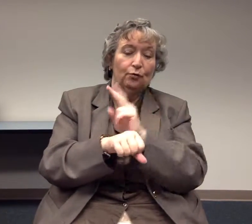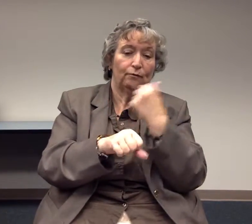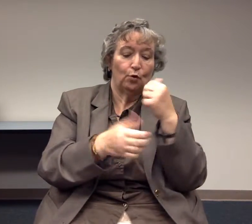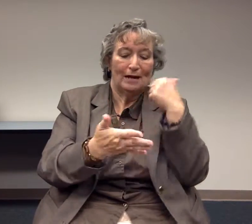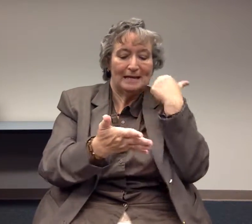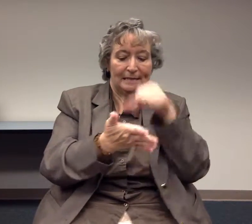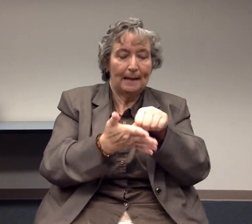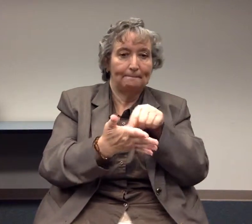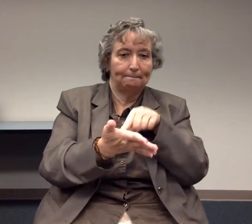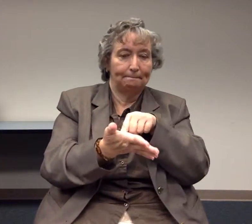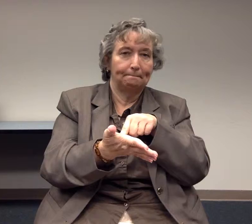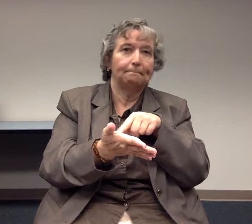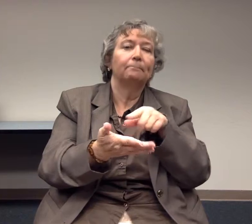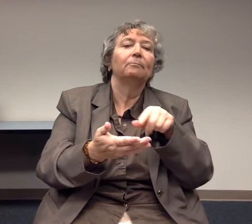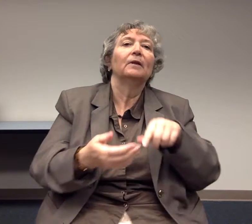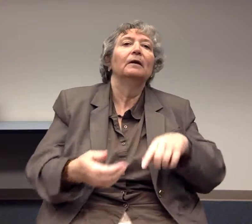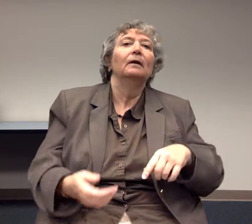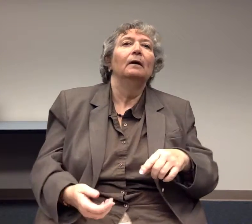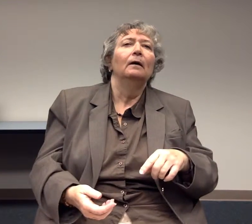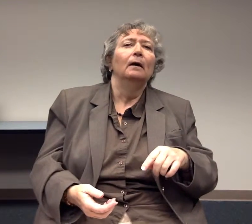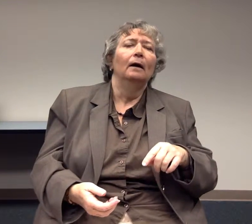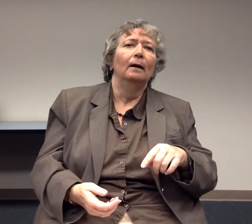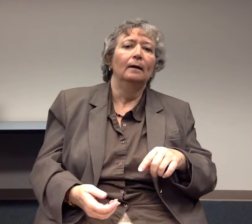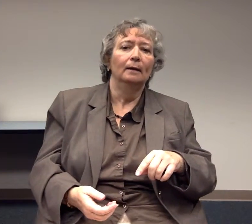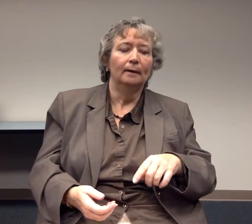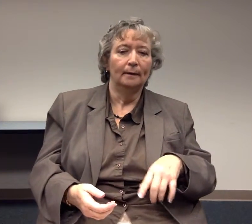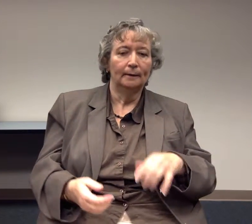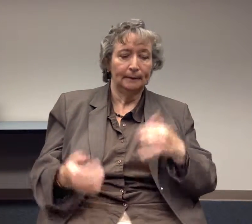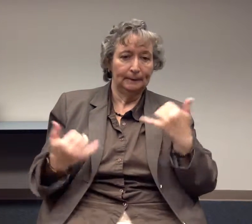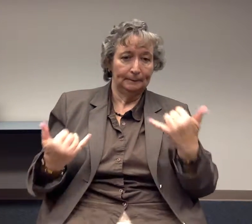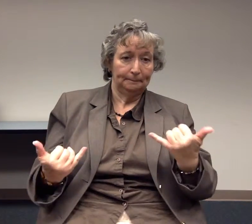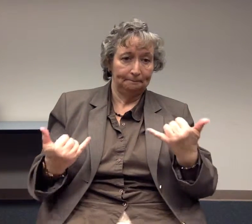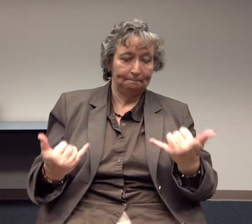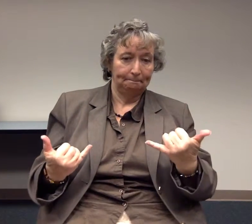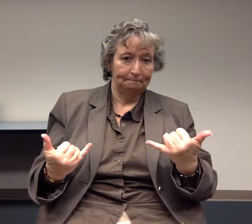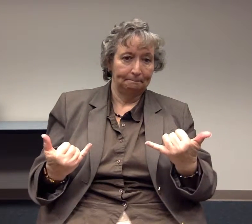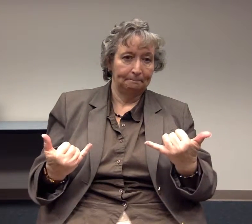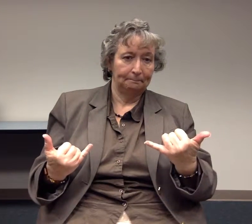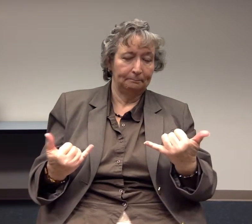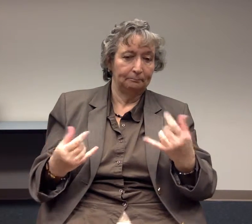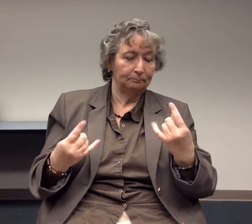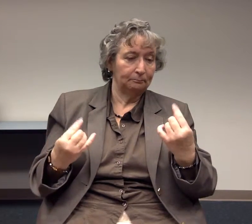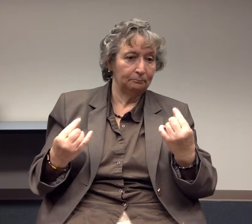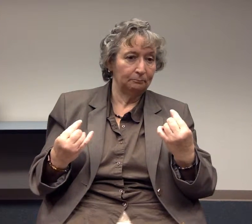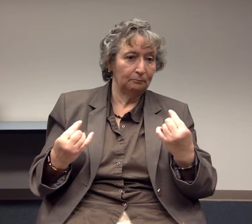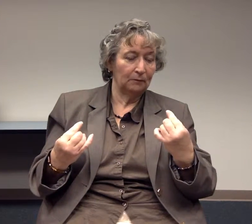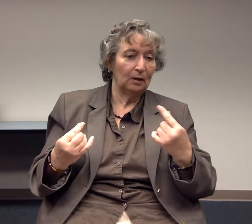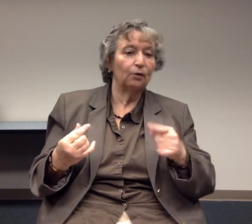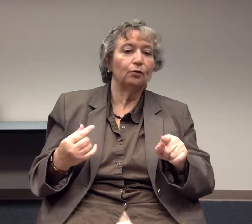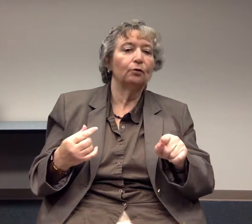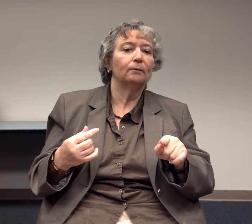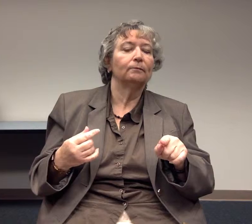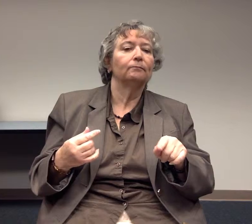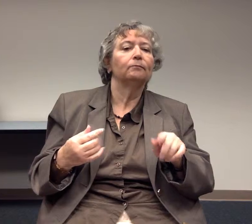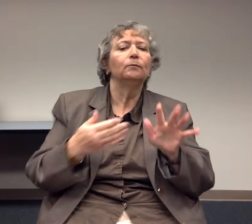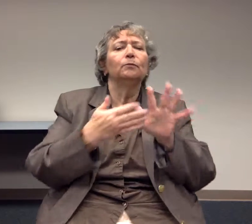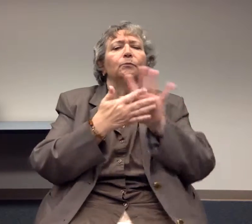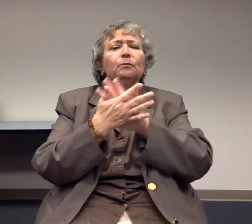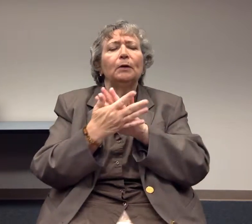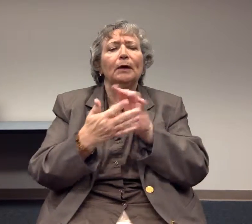Well, what you're going to do today is you're going to pretend you are a bee or an ant, and you are going to take a flower and